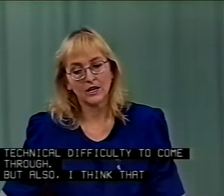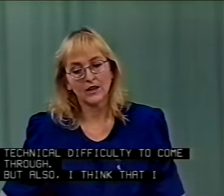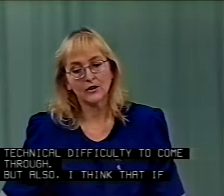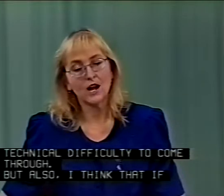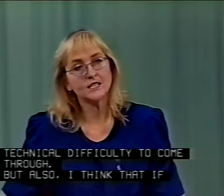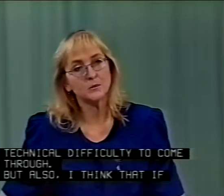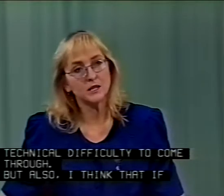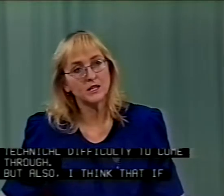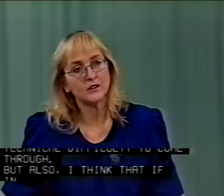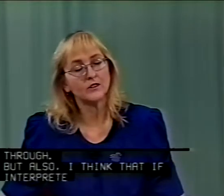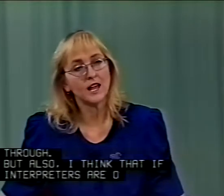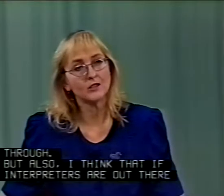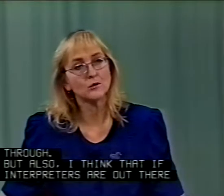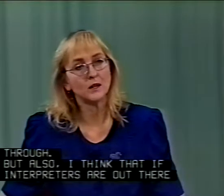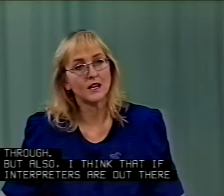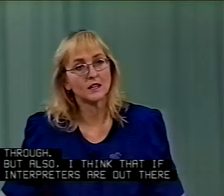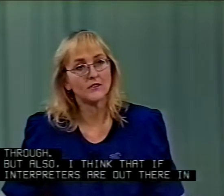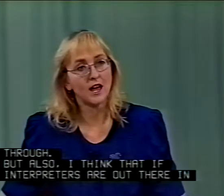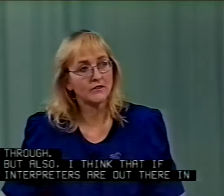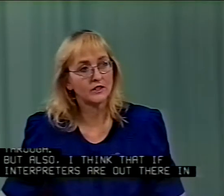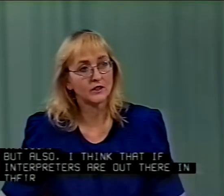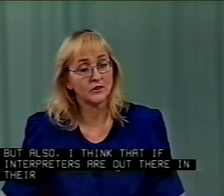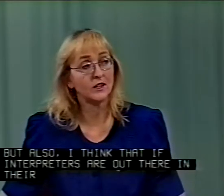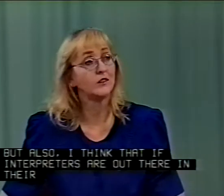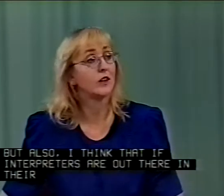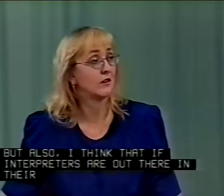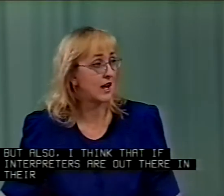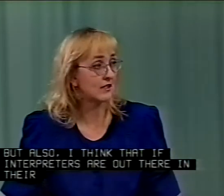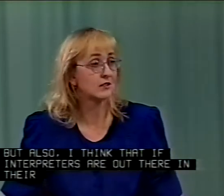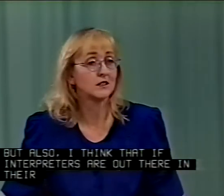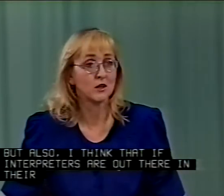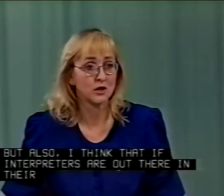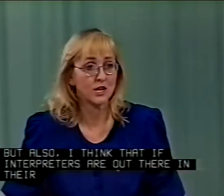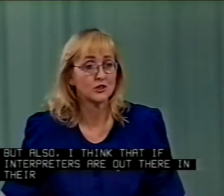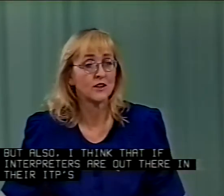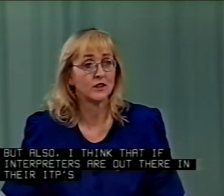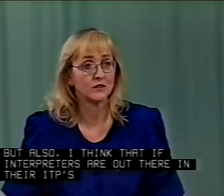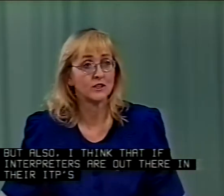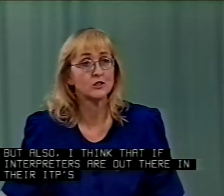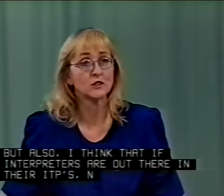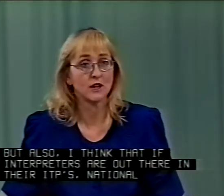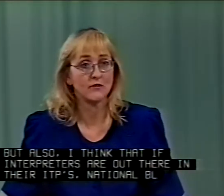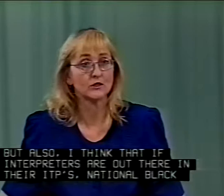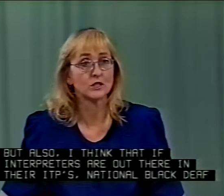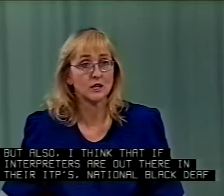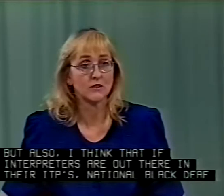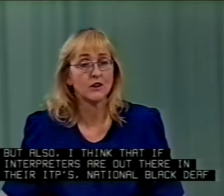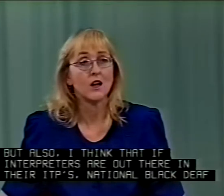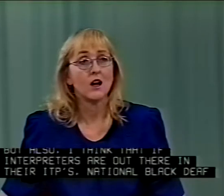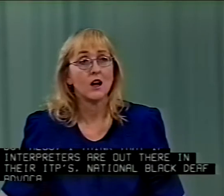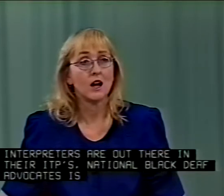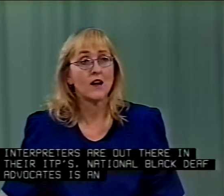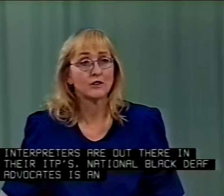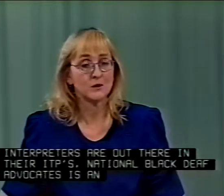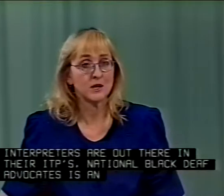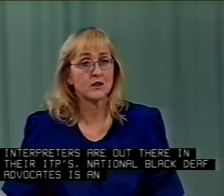in their ITPs, National Black Deaf Advocates is an excellent location at the convention level to give African-American